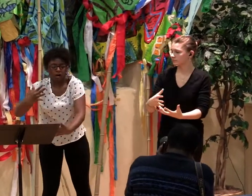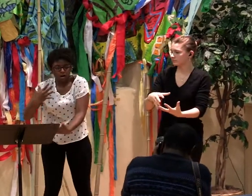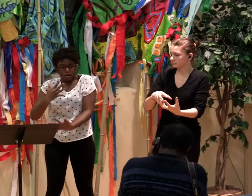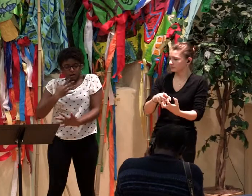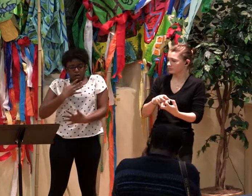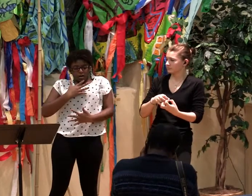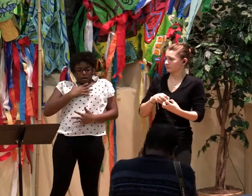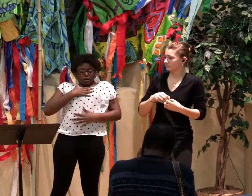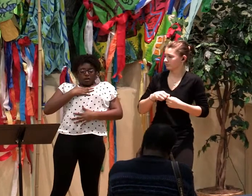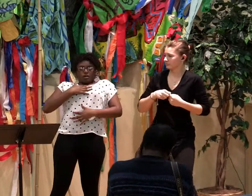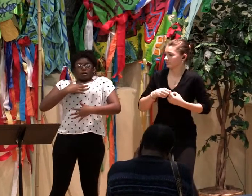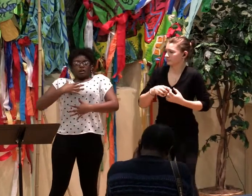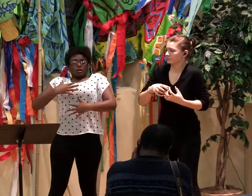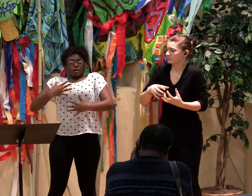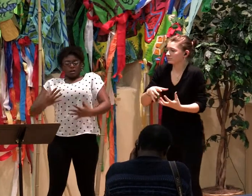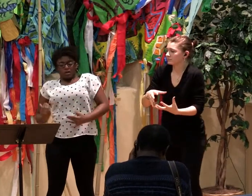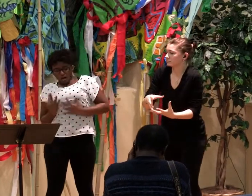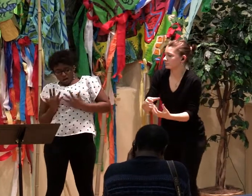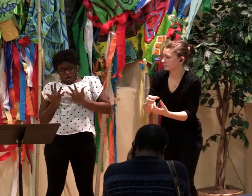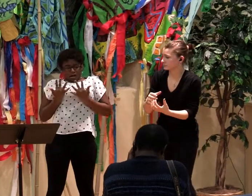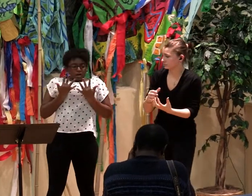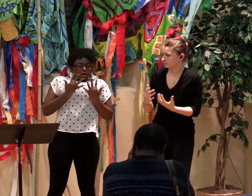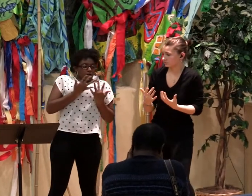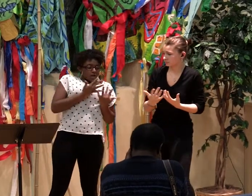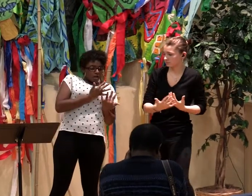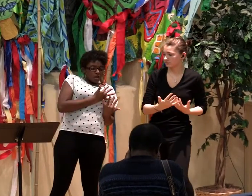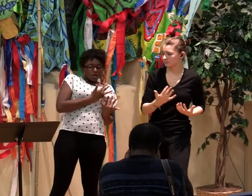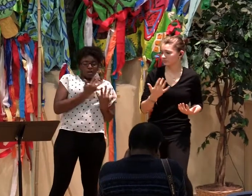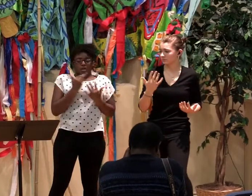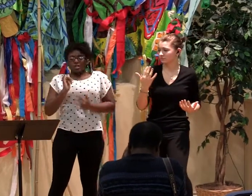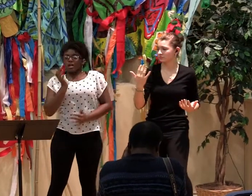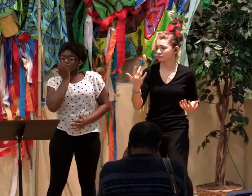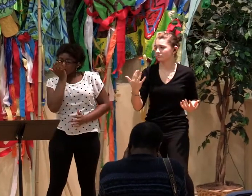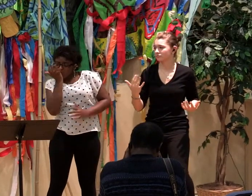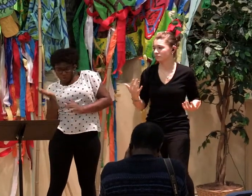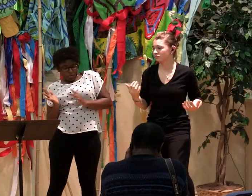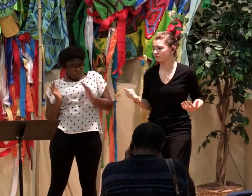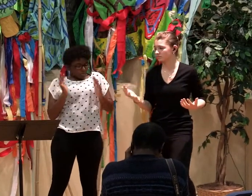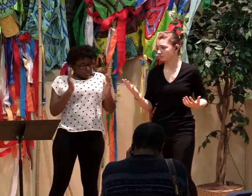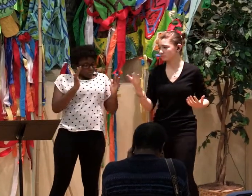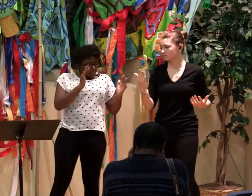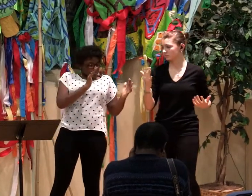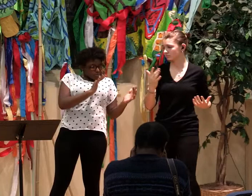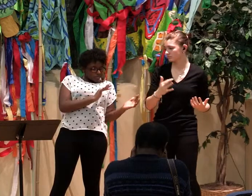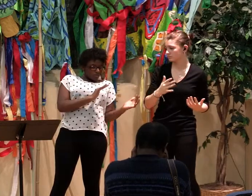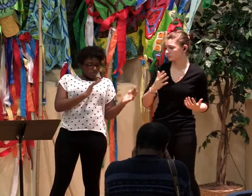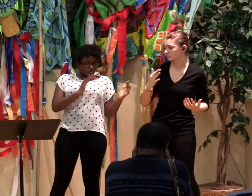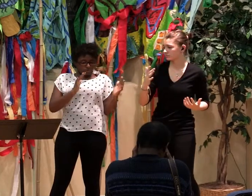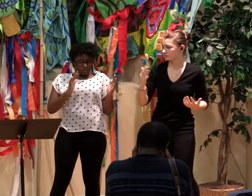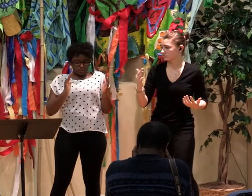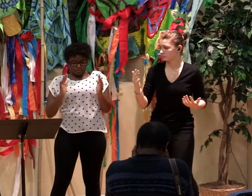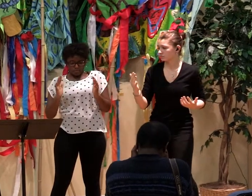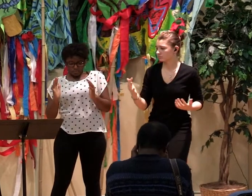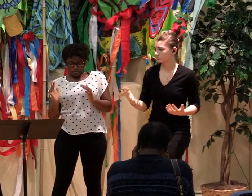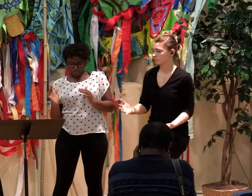in your chest. Breathe deep, darling. The flame flickers like grass on a